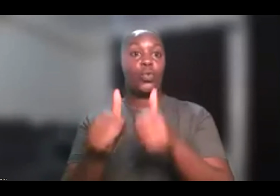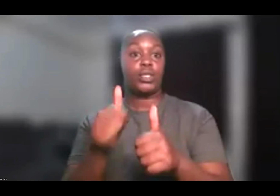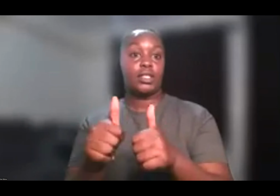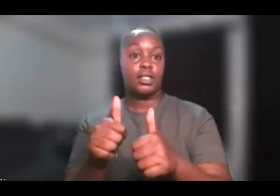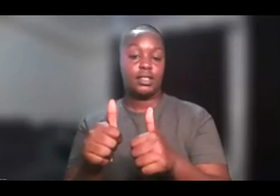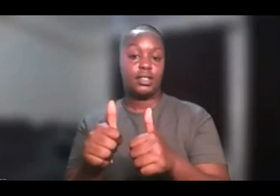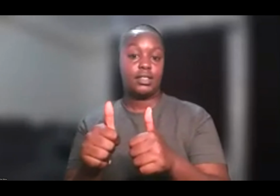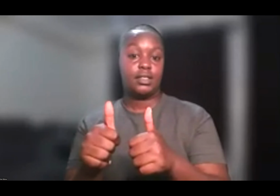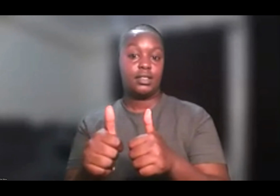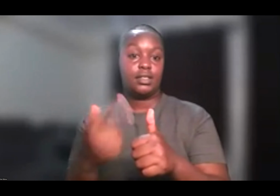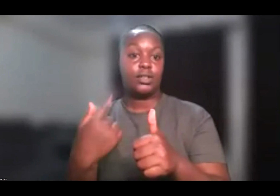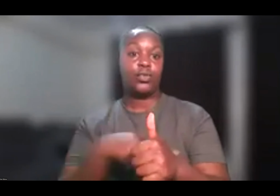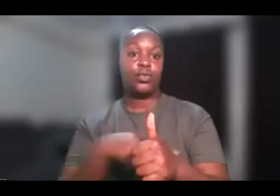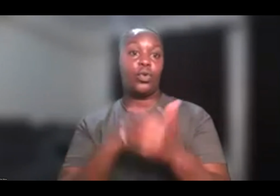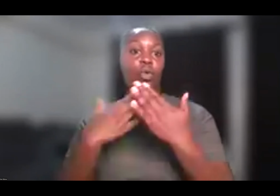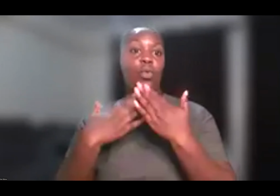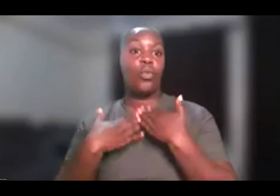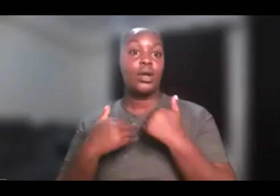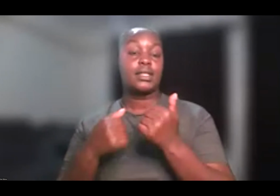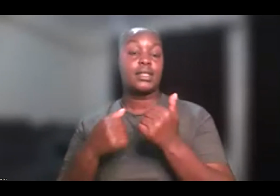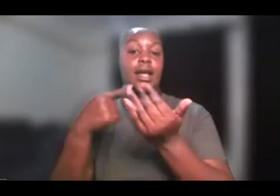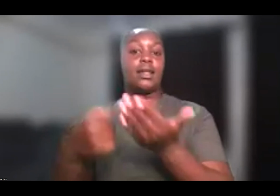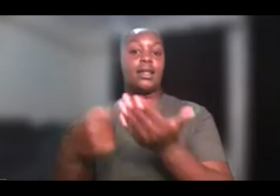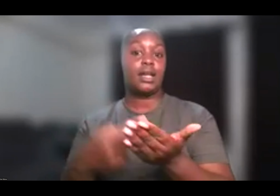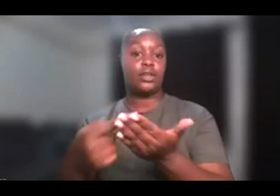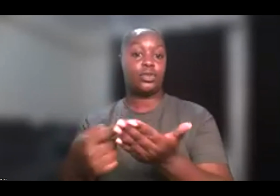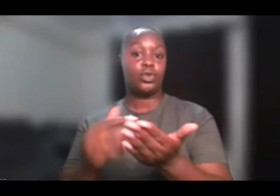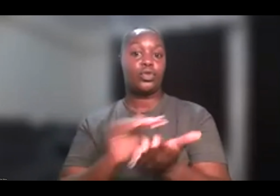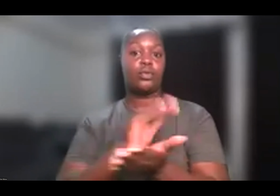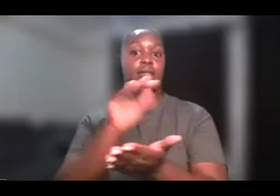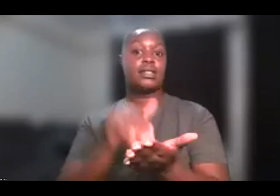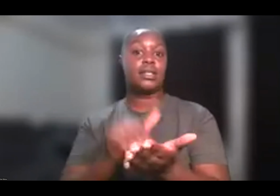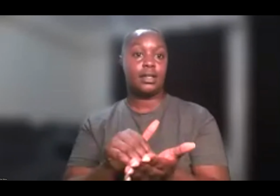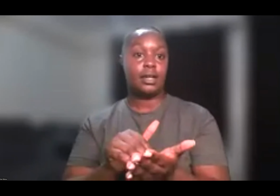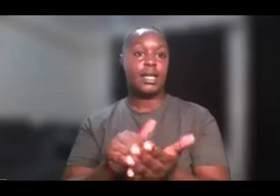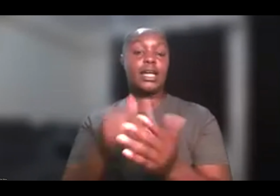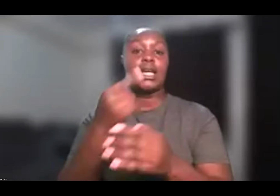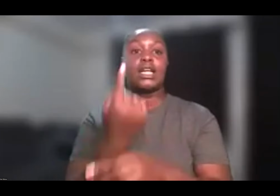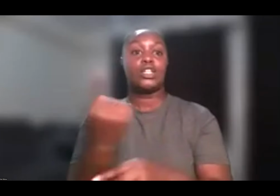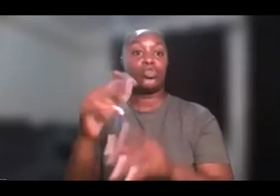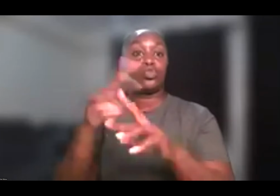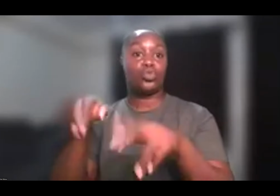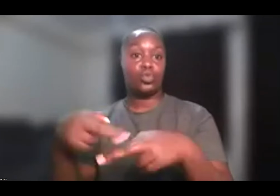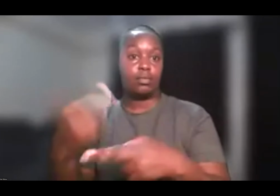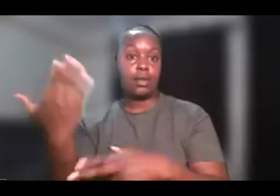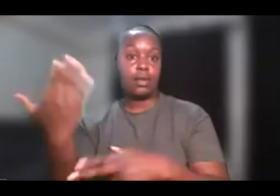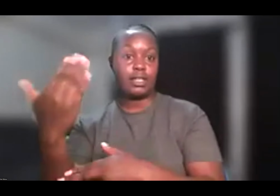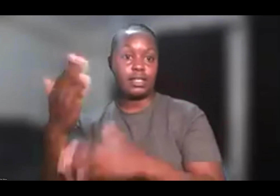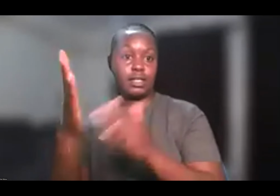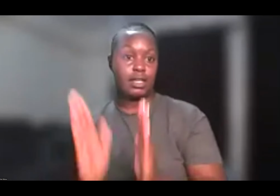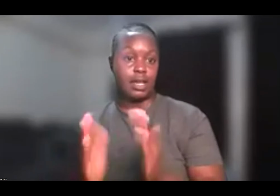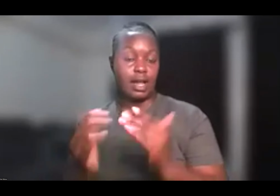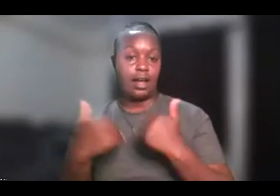the discussion to be centered on. Each room has a facilitator who is part of the Heidi